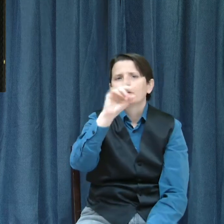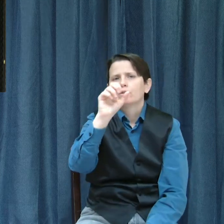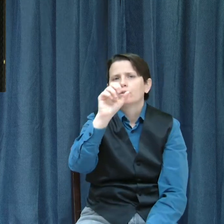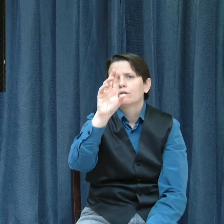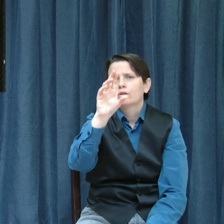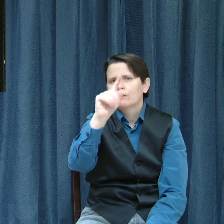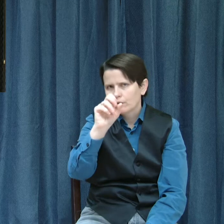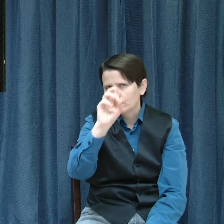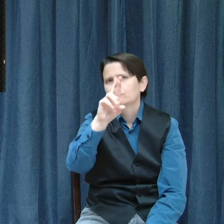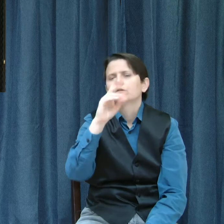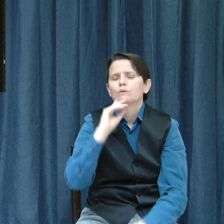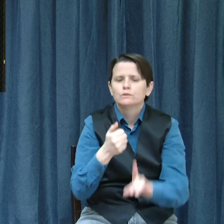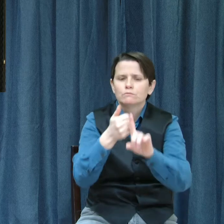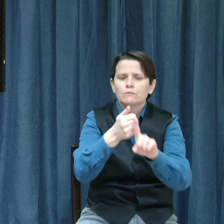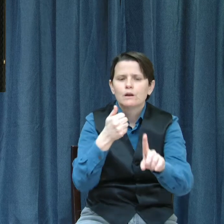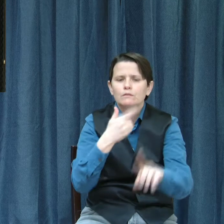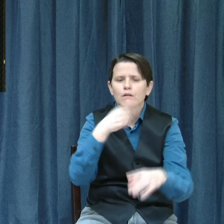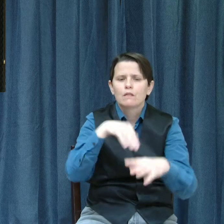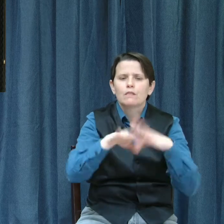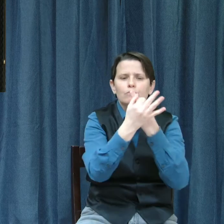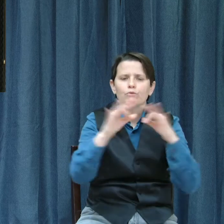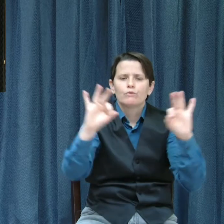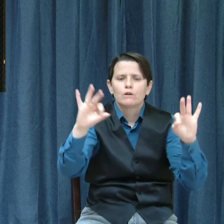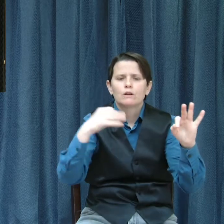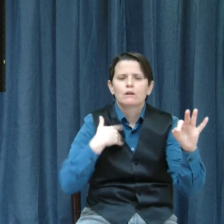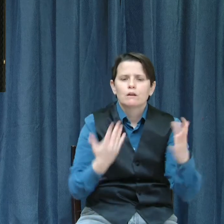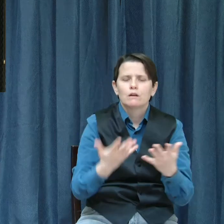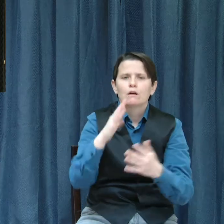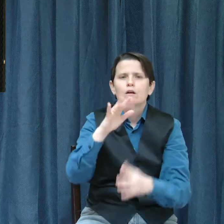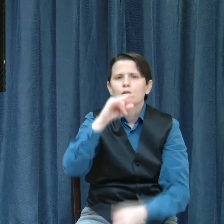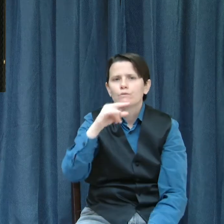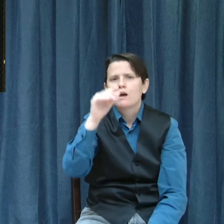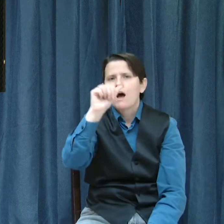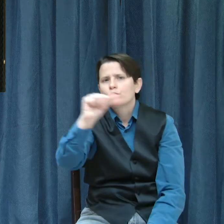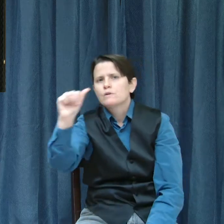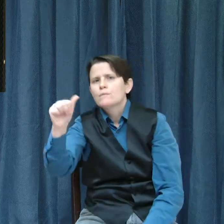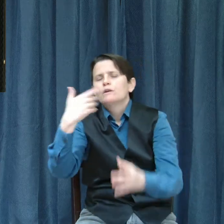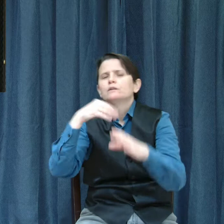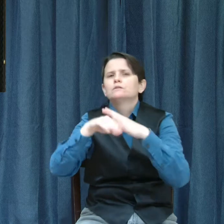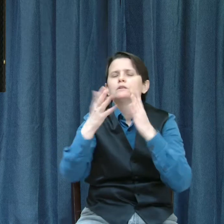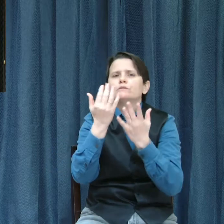in the freeing of African Americans from slavery and bringing them to the North and then ultimately bringing them even into